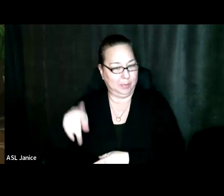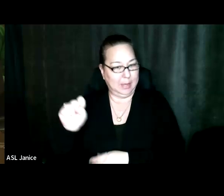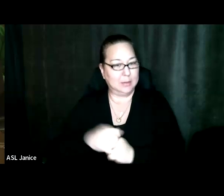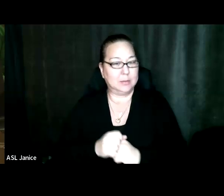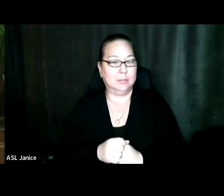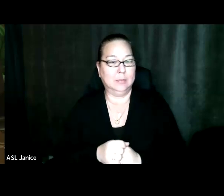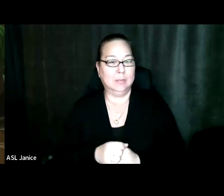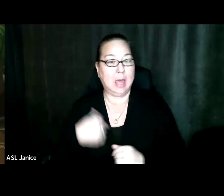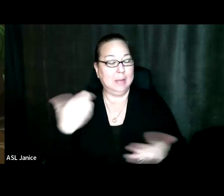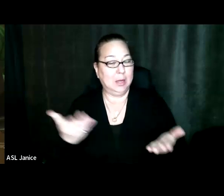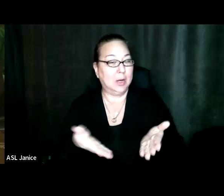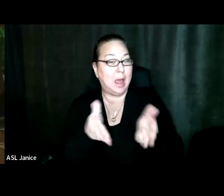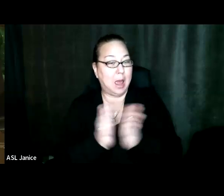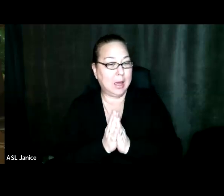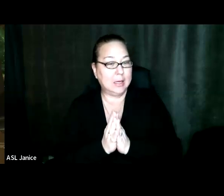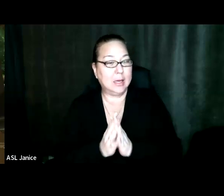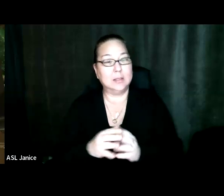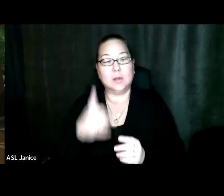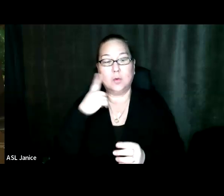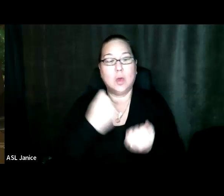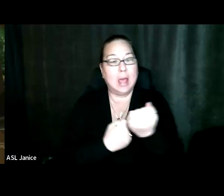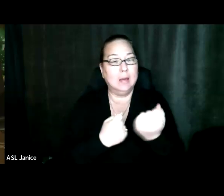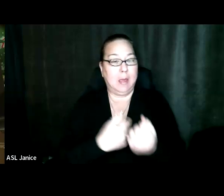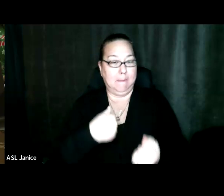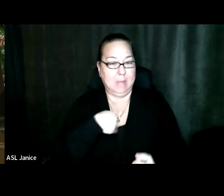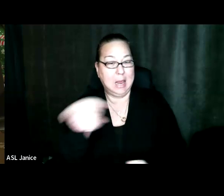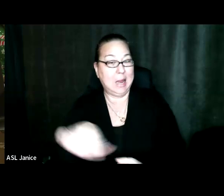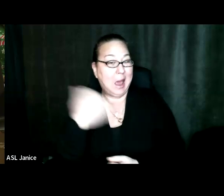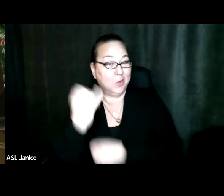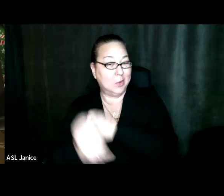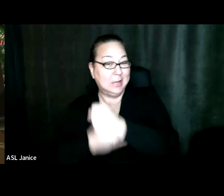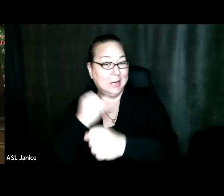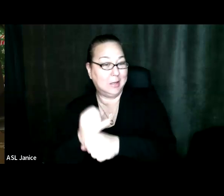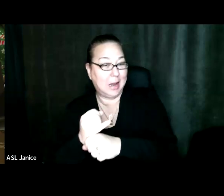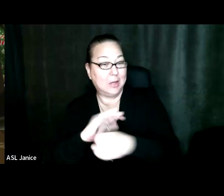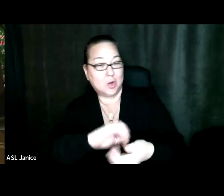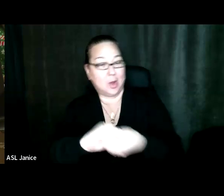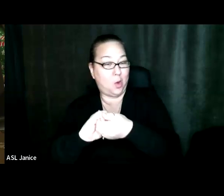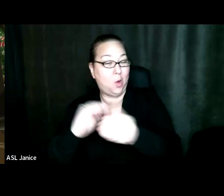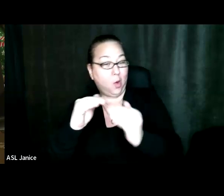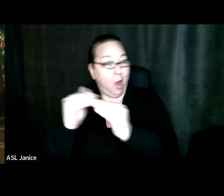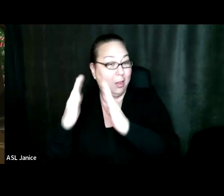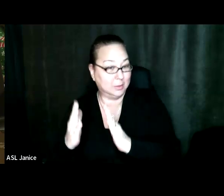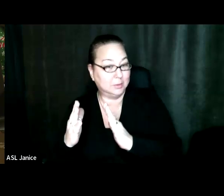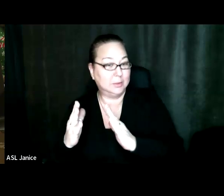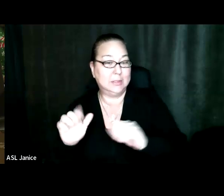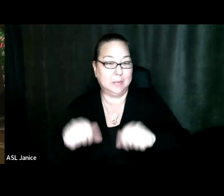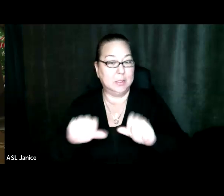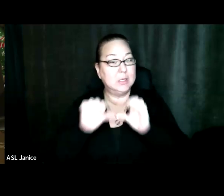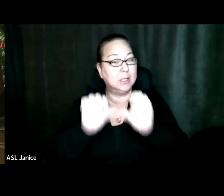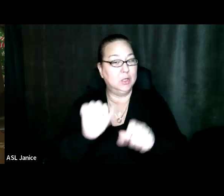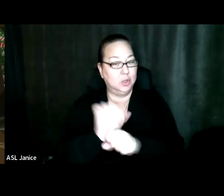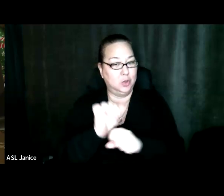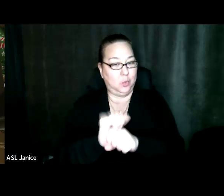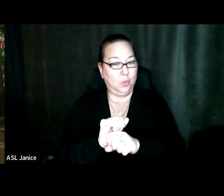other international colleagues' ability to continue work with BPS after May 2025. All of us came